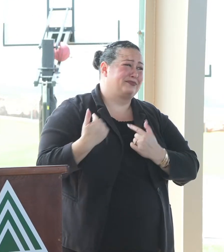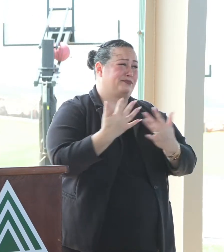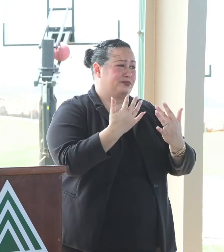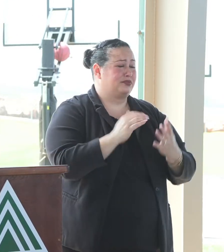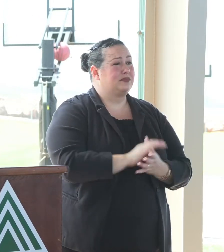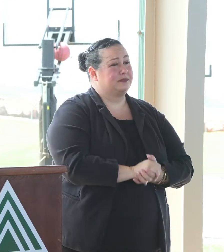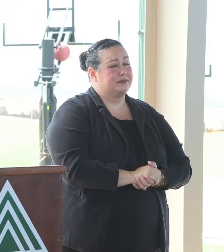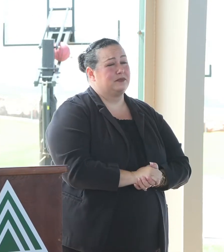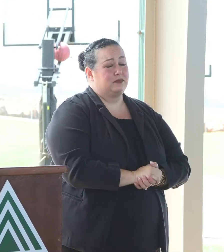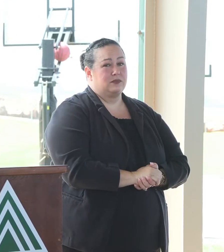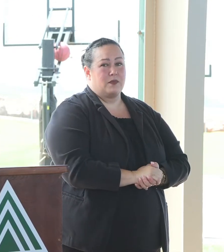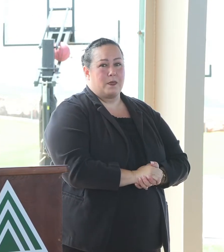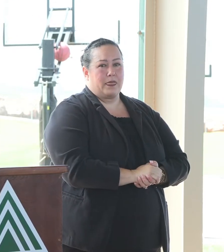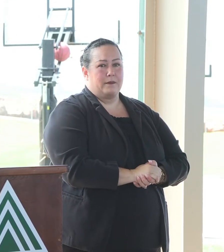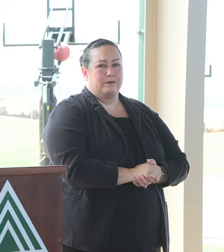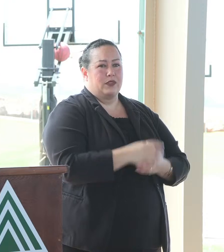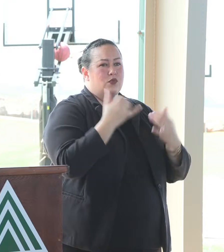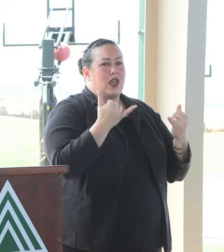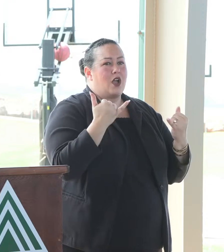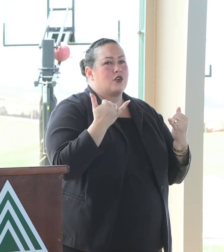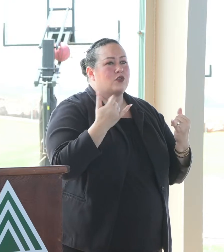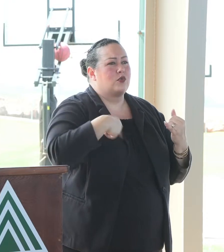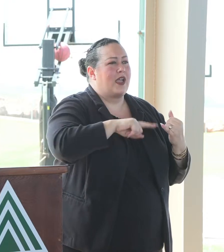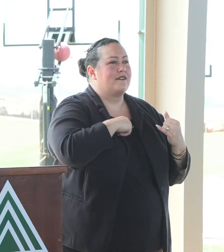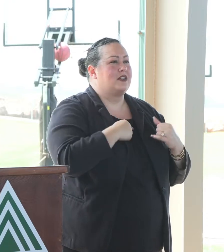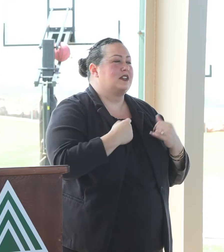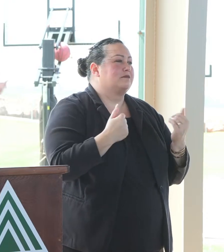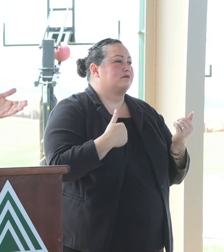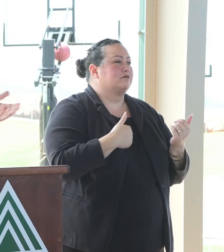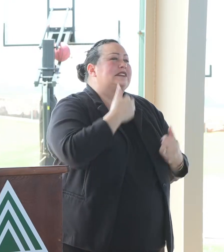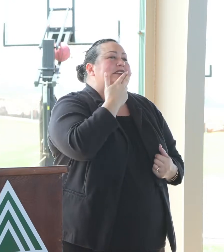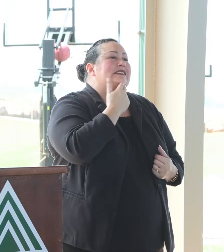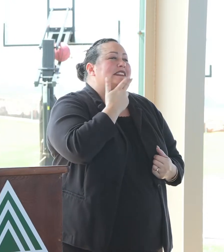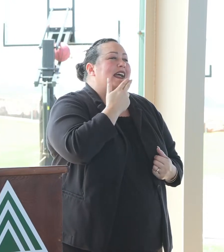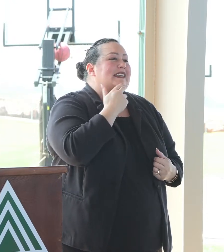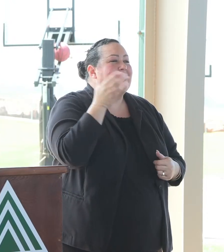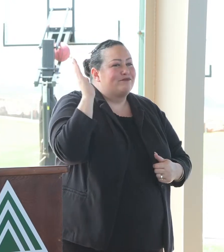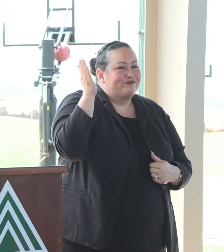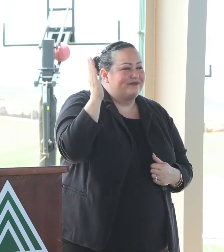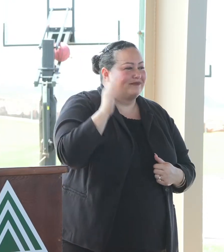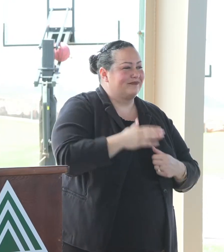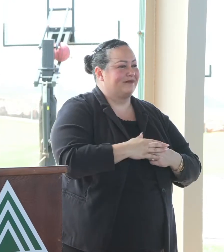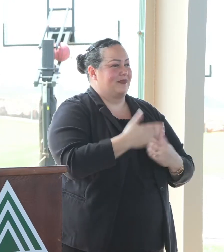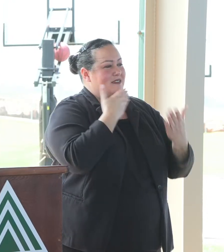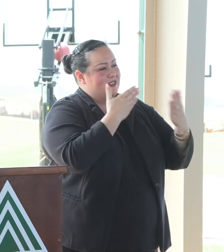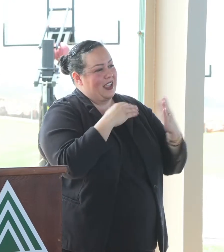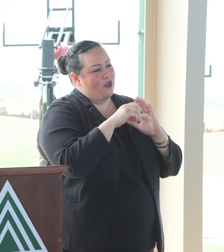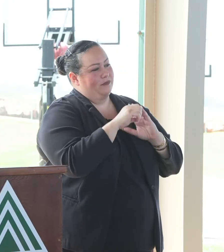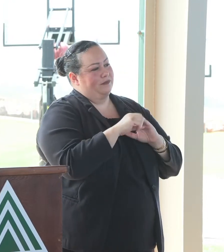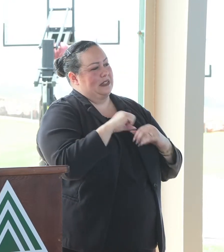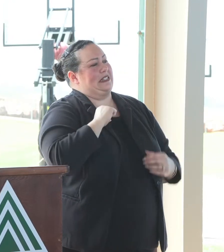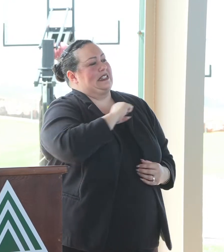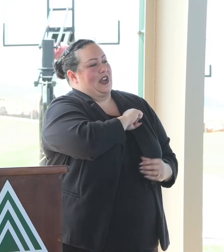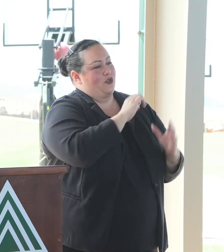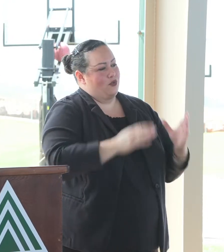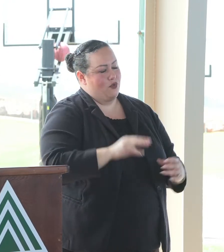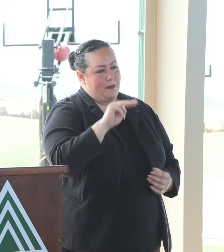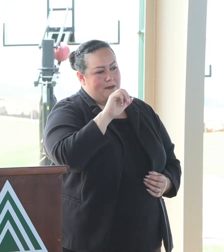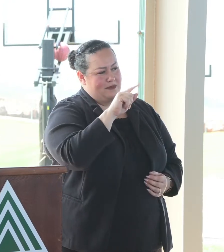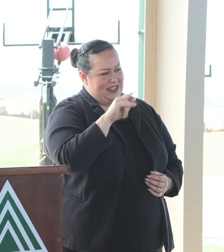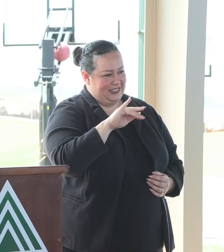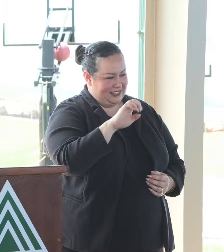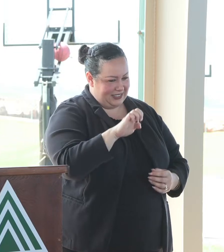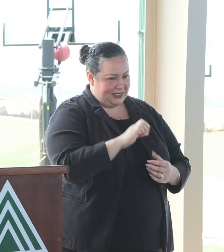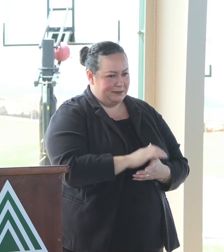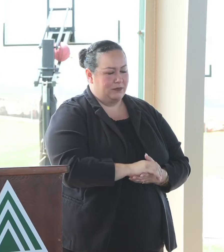to call it a tiny audible. And first, I want to thank Mazie, our senator, for being here. And I'm